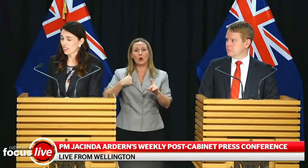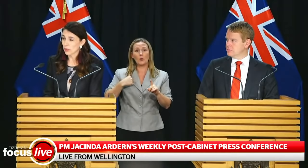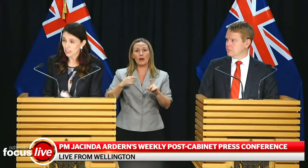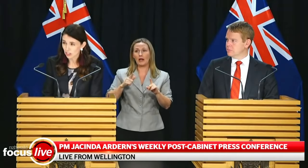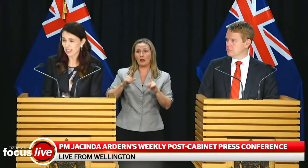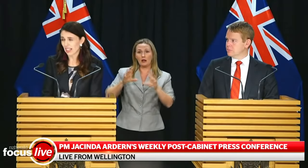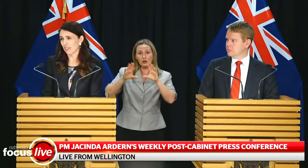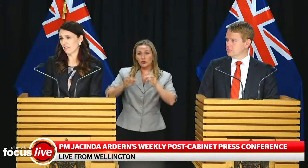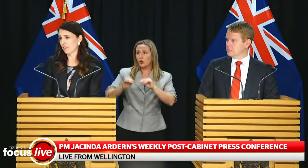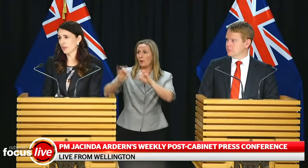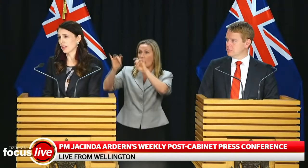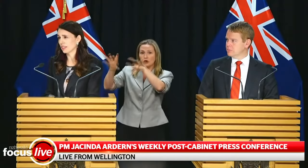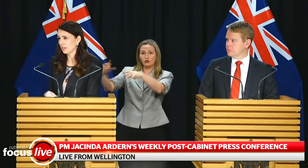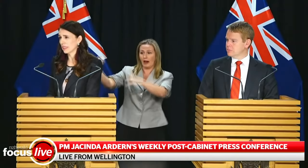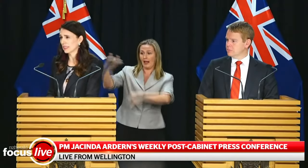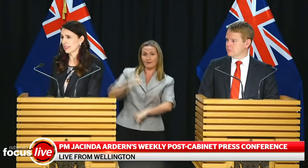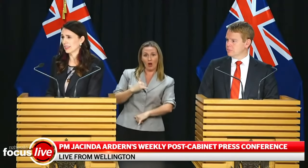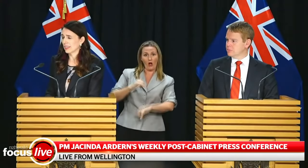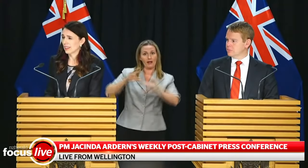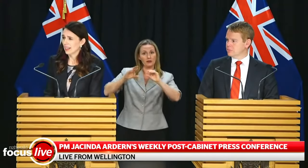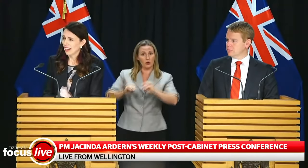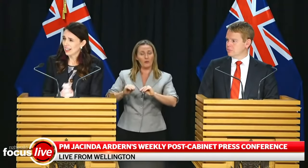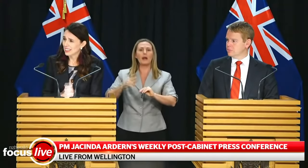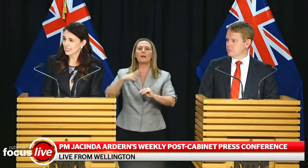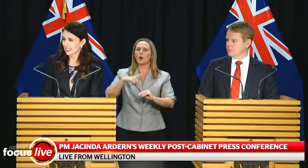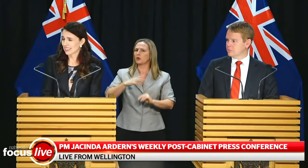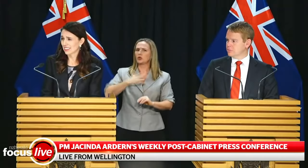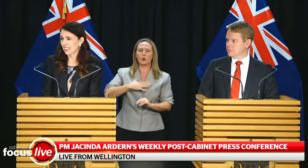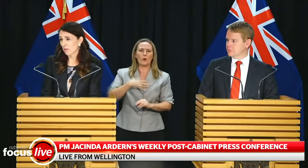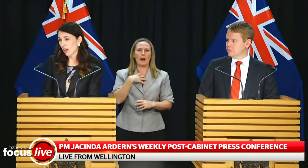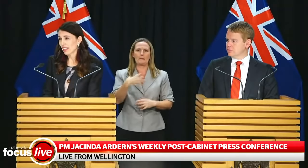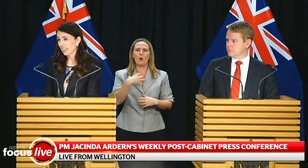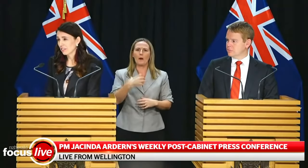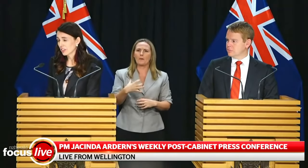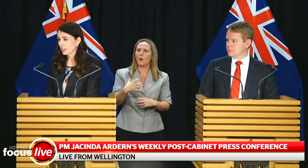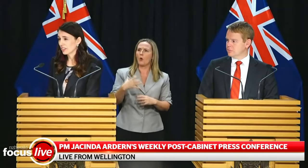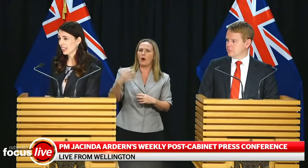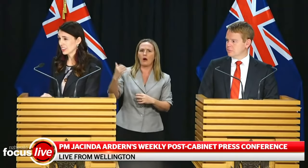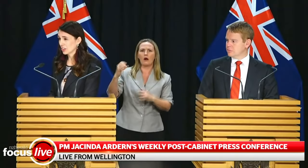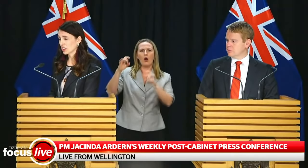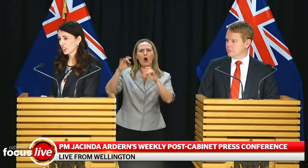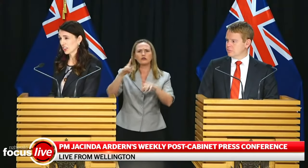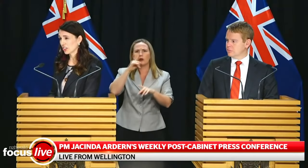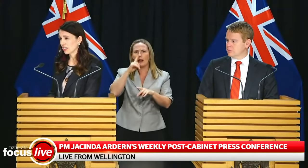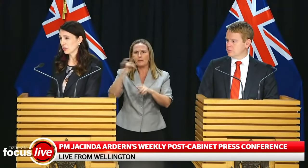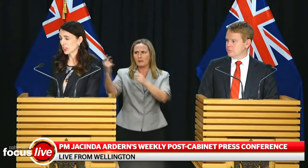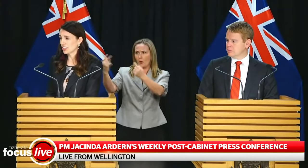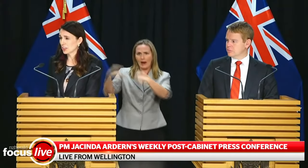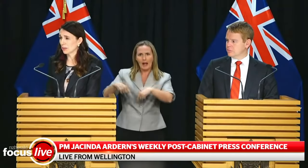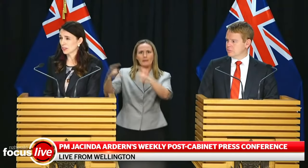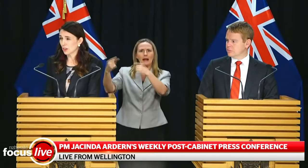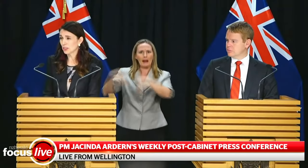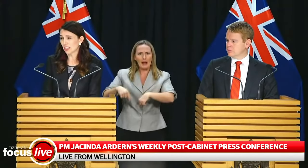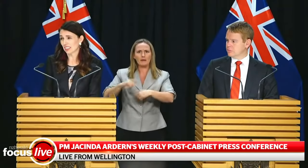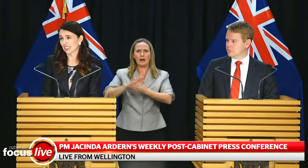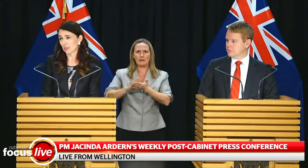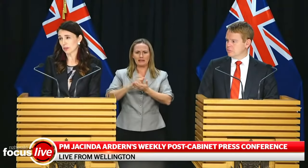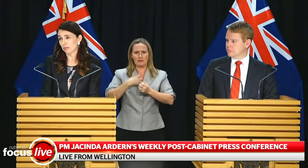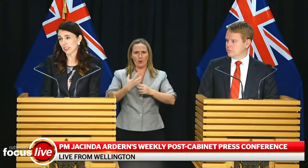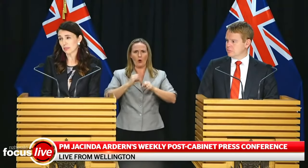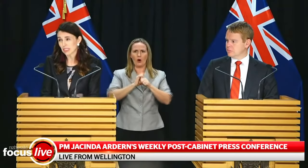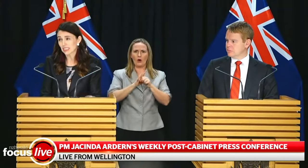is so that we don't have further domestic incidences that might lead to restrictions and alert level changes, because those are the